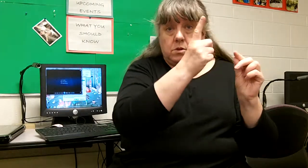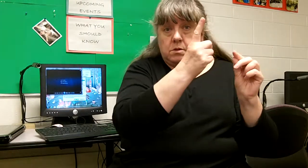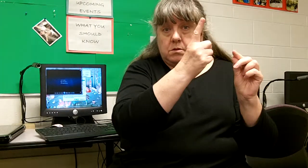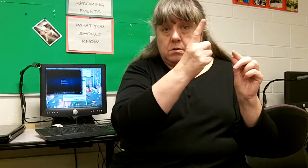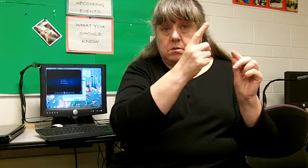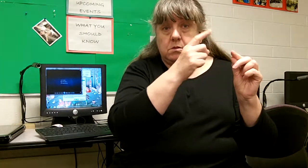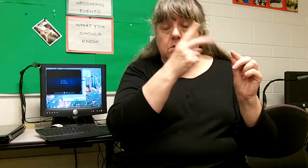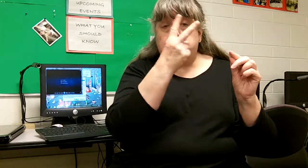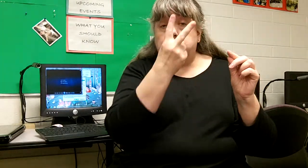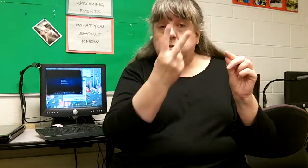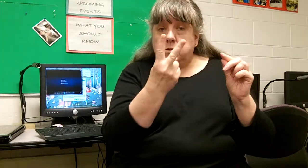2, 3,